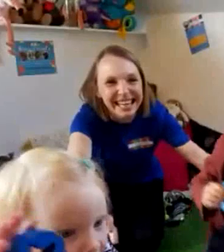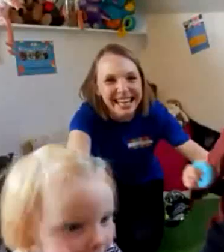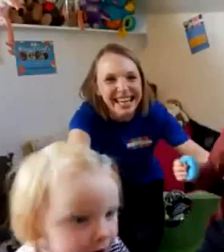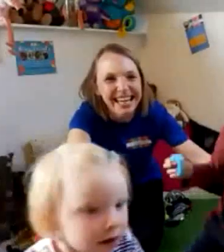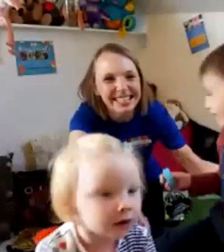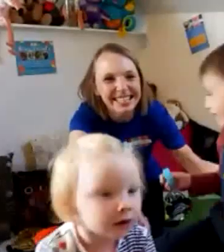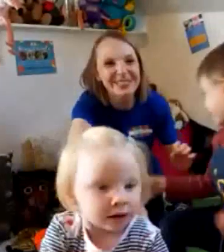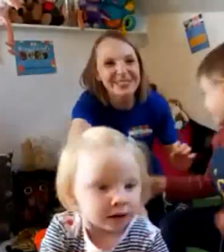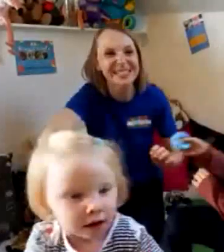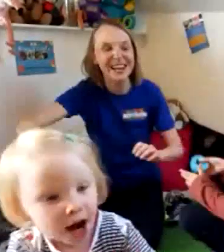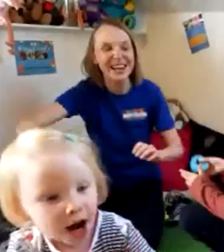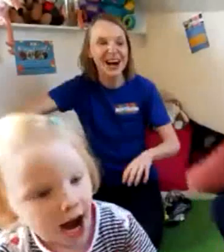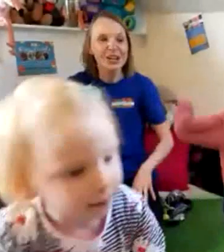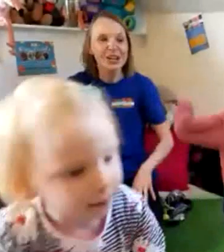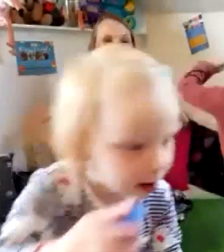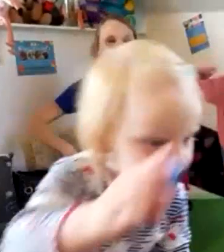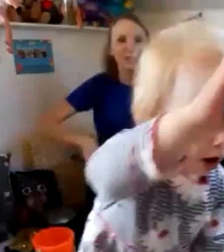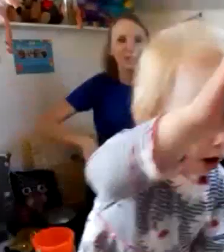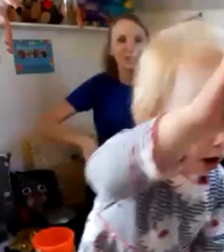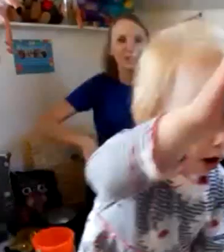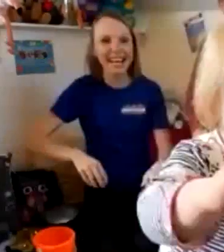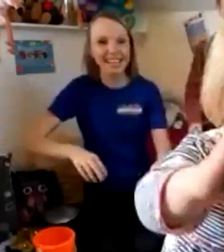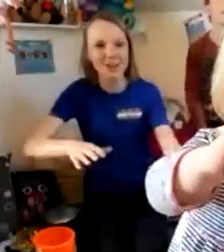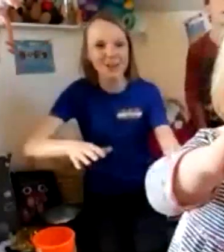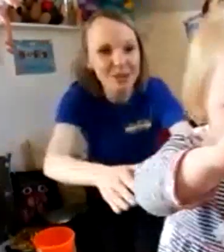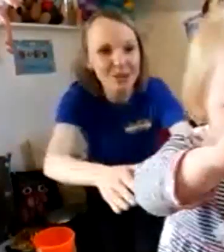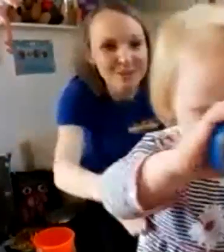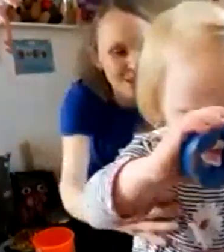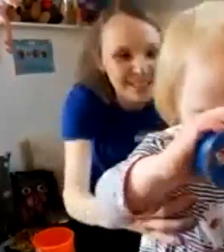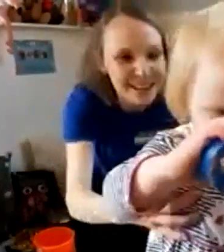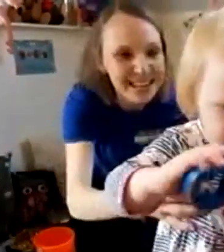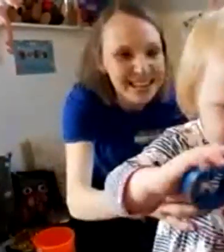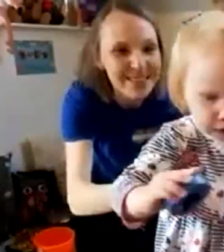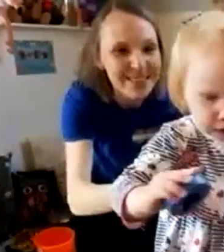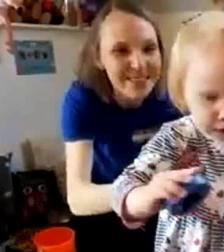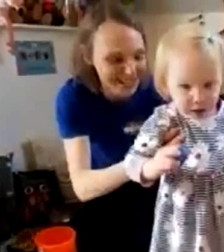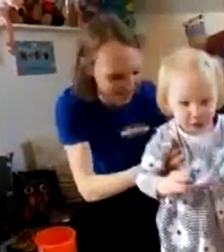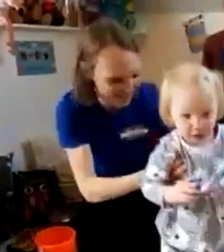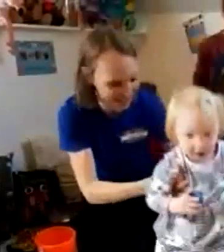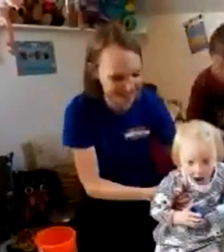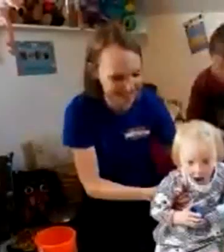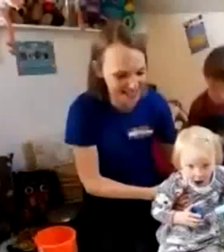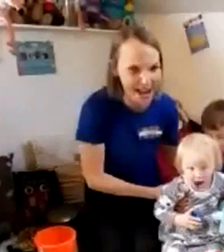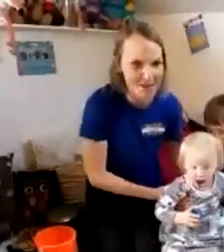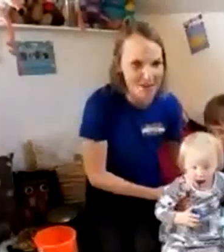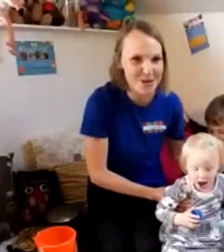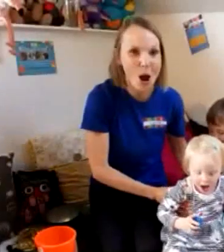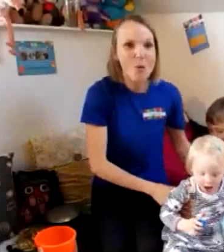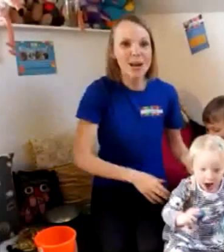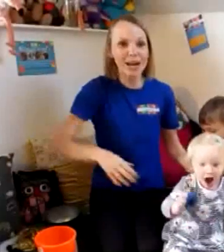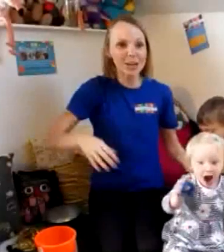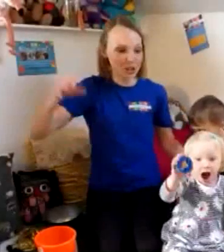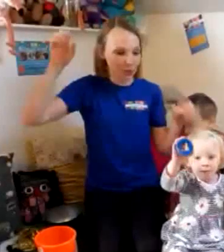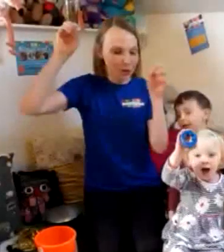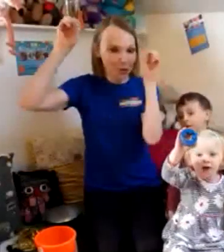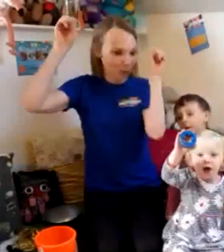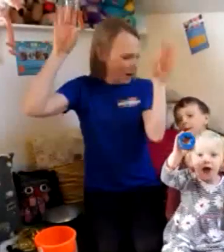a lovely star. Yeah, you showing yours as well, darling. Very good. You sit down. We're going to do